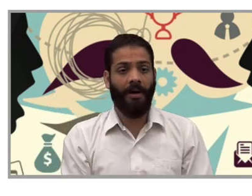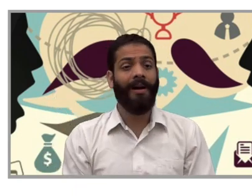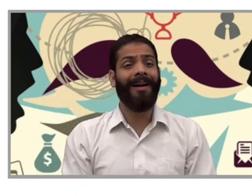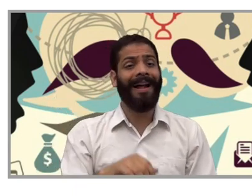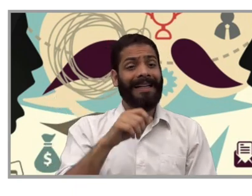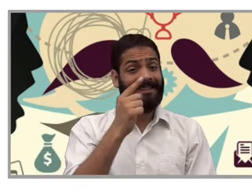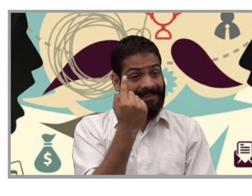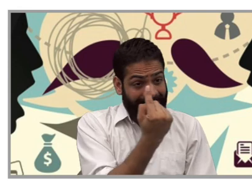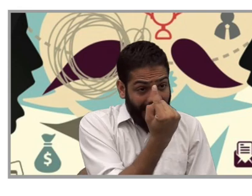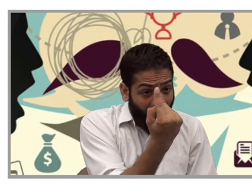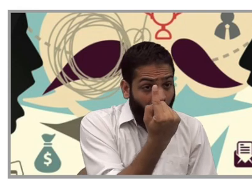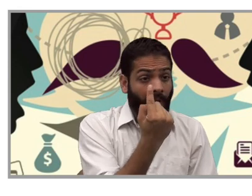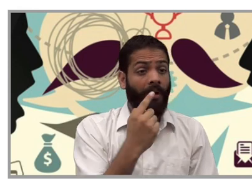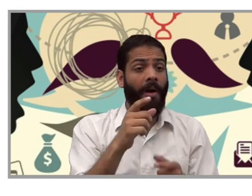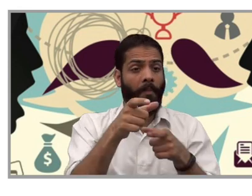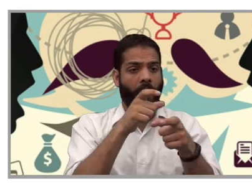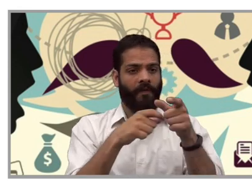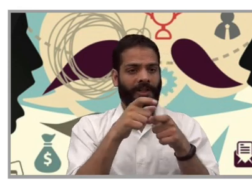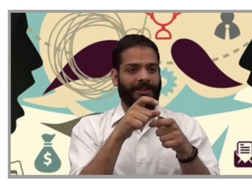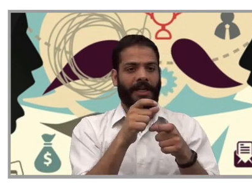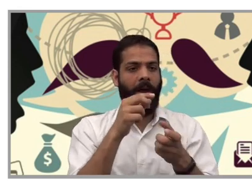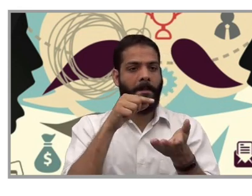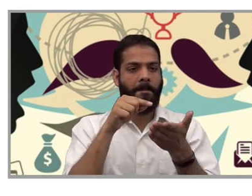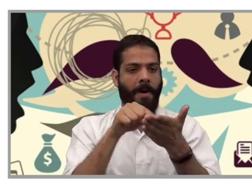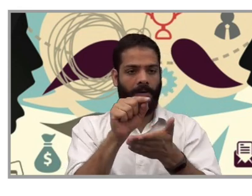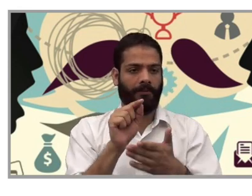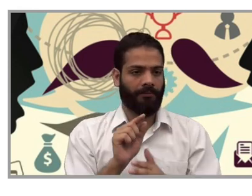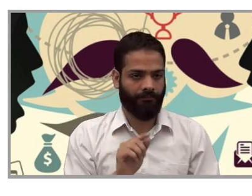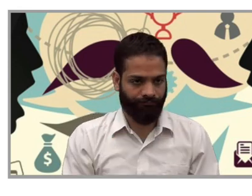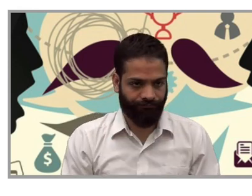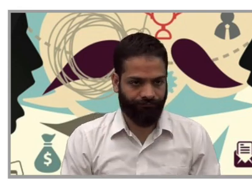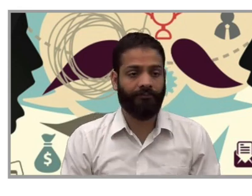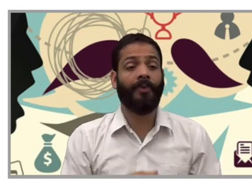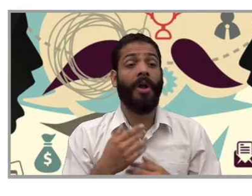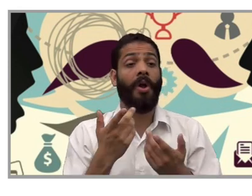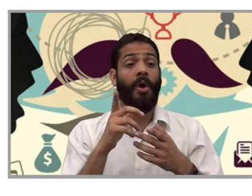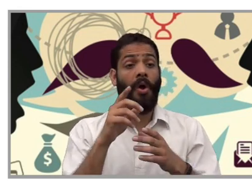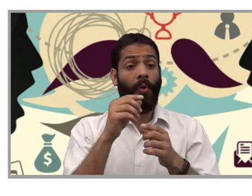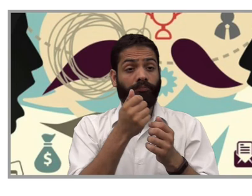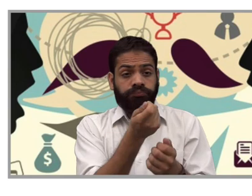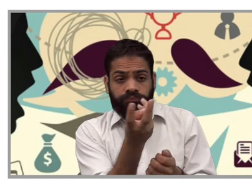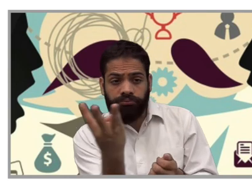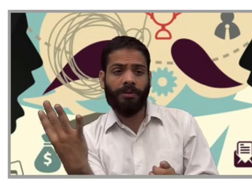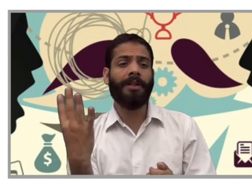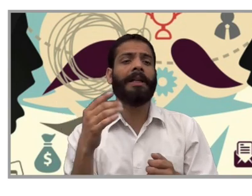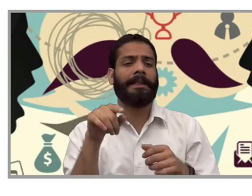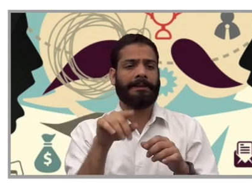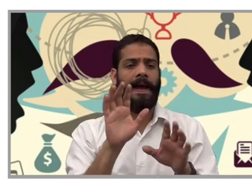is singular vs plural. The singular is morphologically unmarked whereas